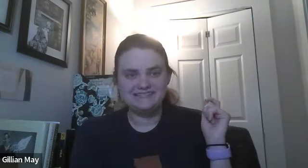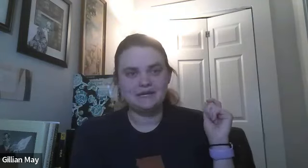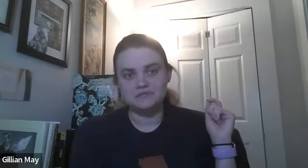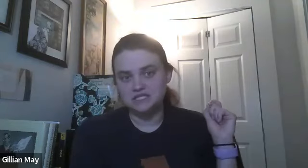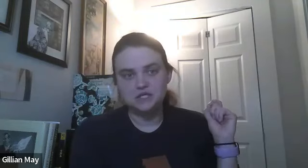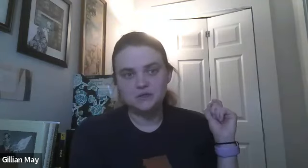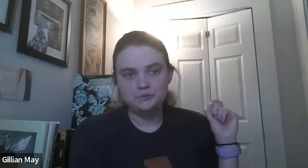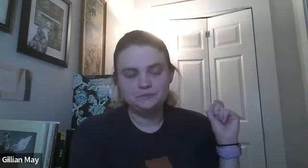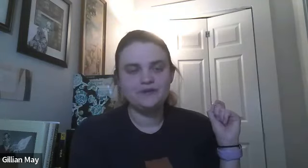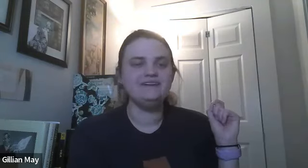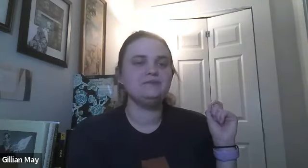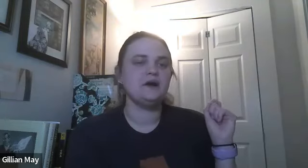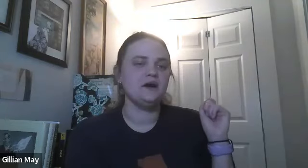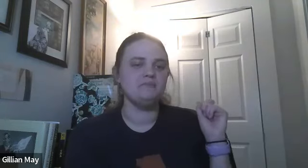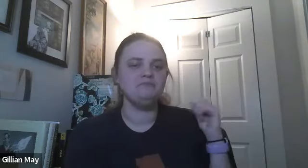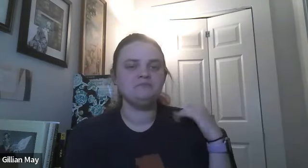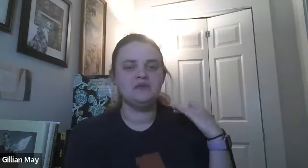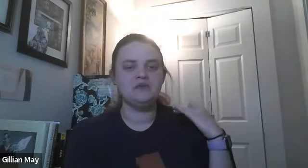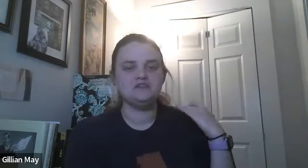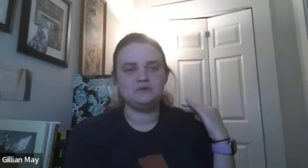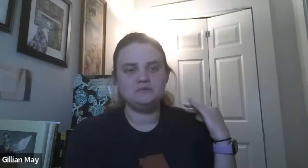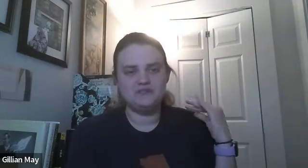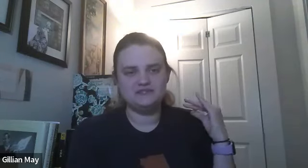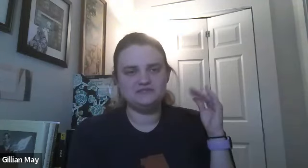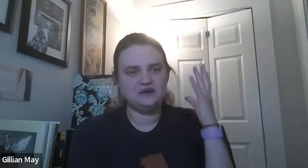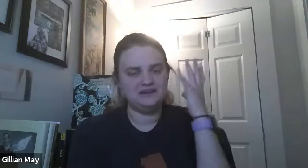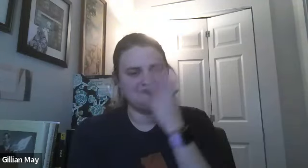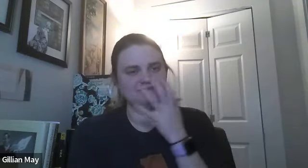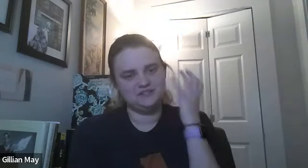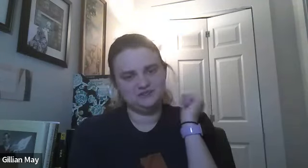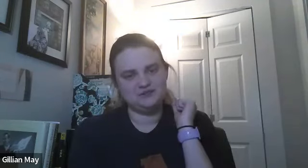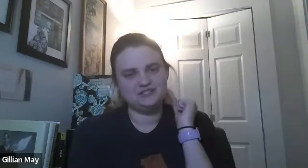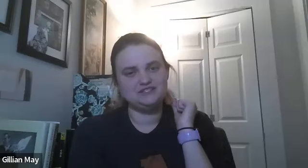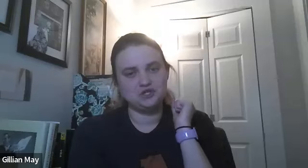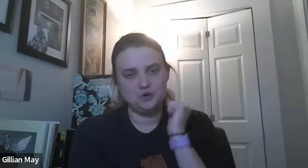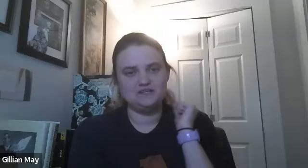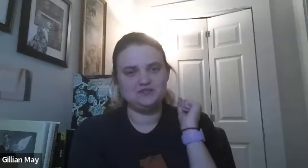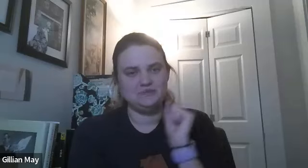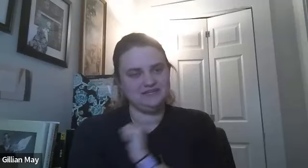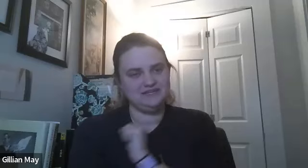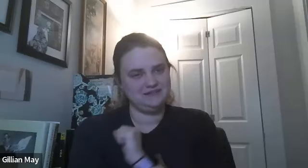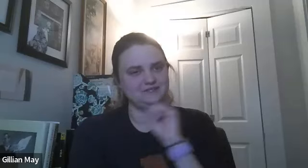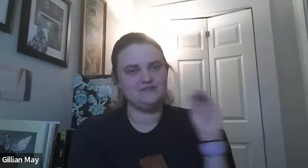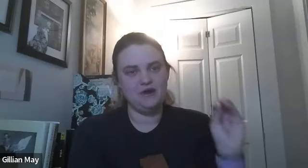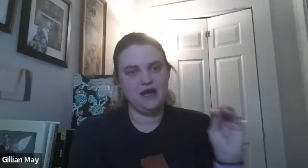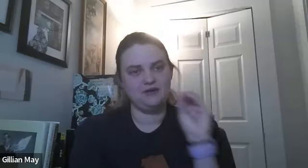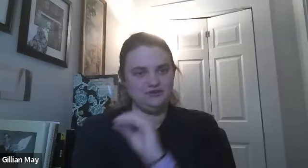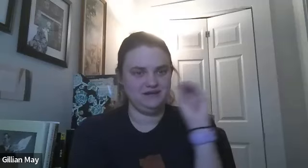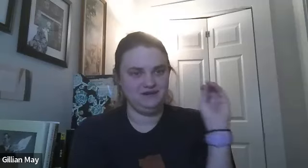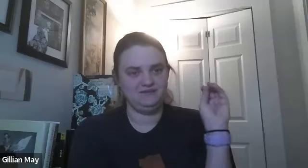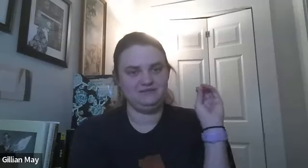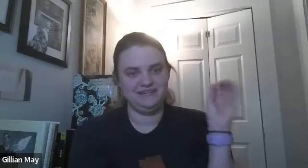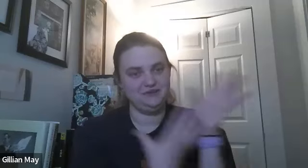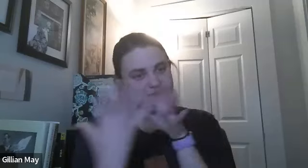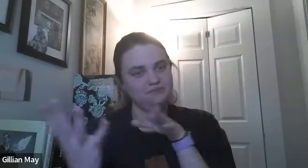like miss you. So this is where, again, facial expressions are going to make a difference of how you're trying to get your